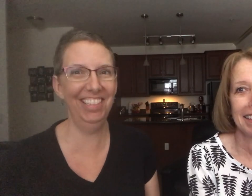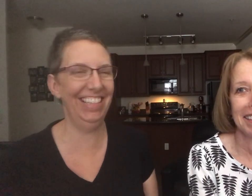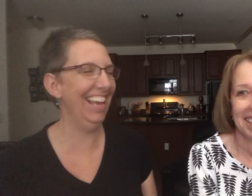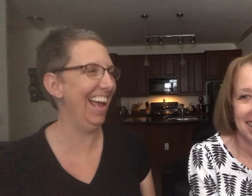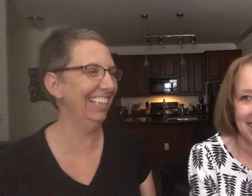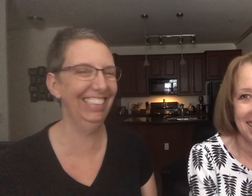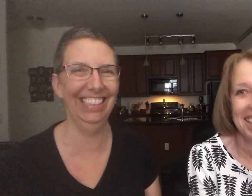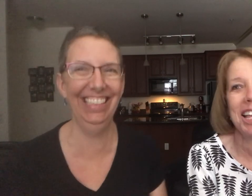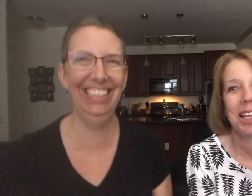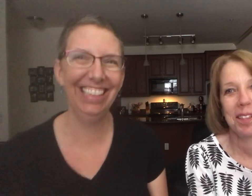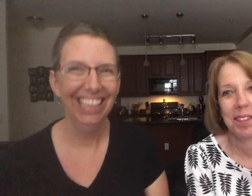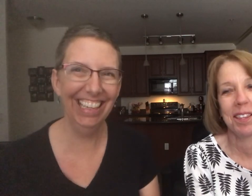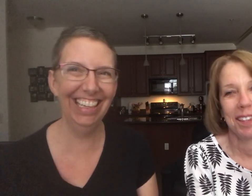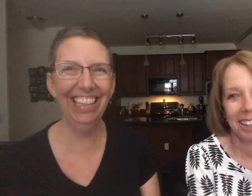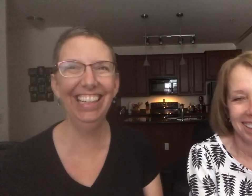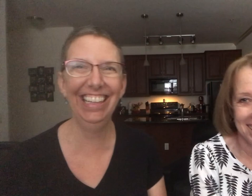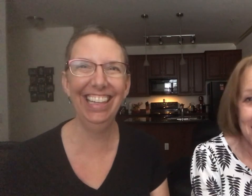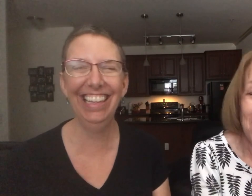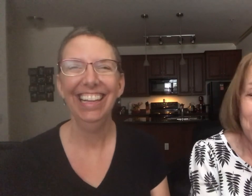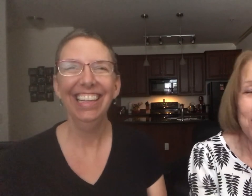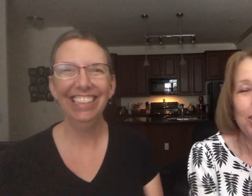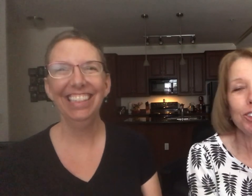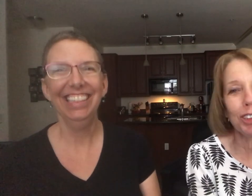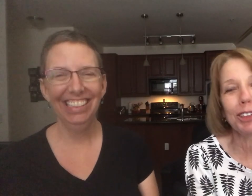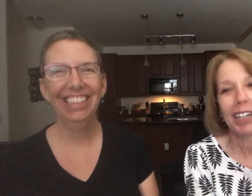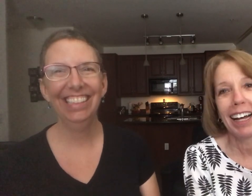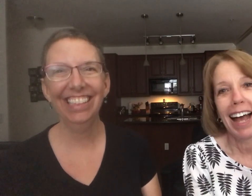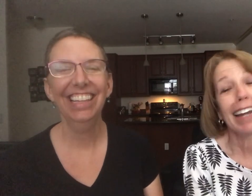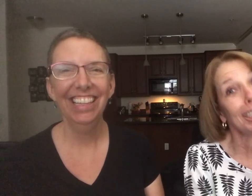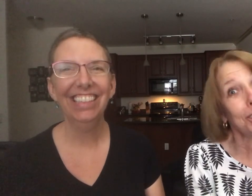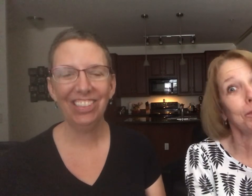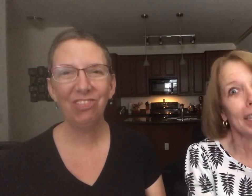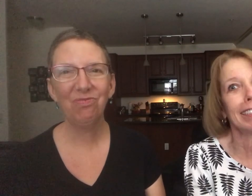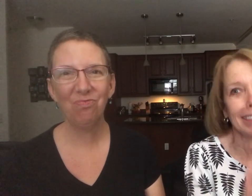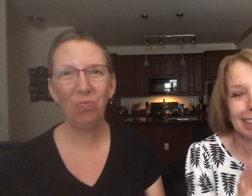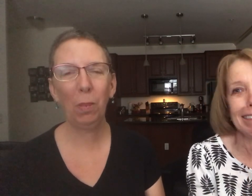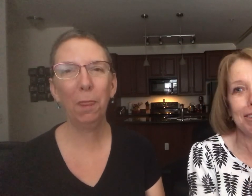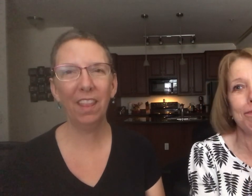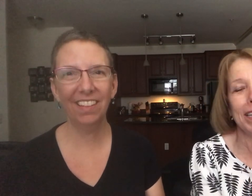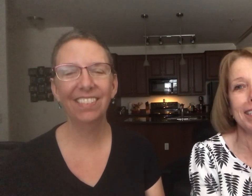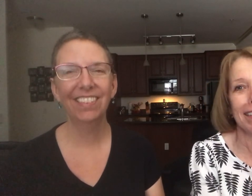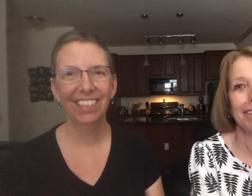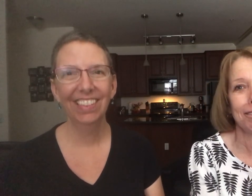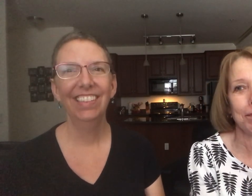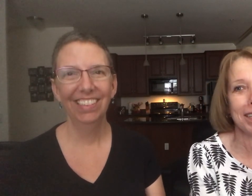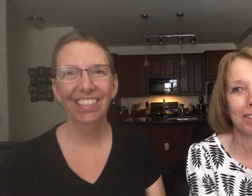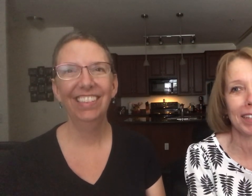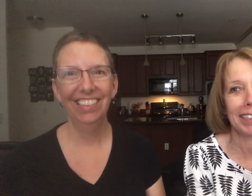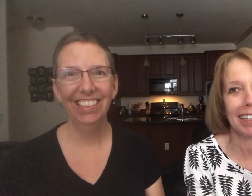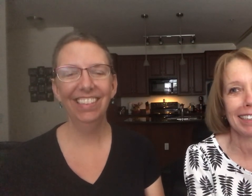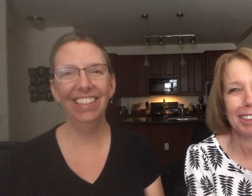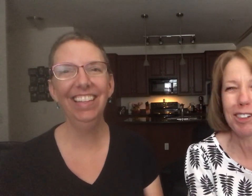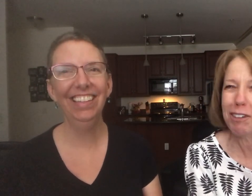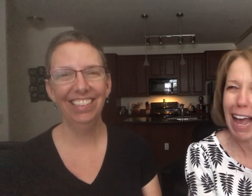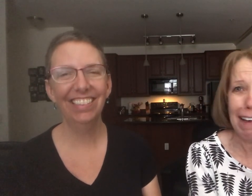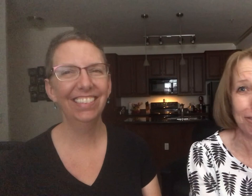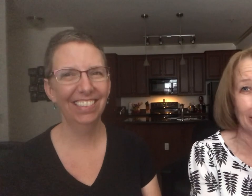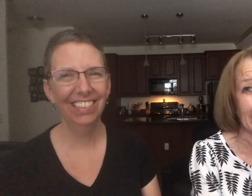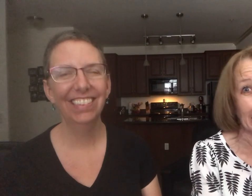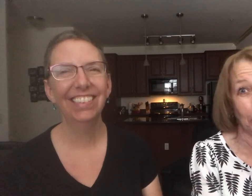the accent. True. And I do miss pizza in Pennsylvania. We don't have really good